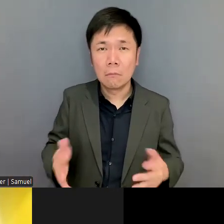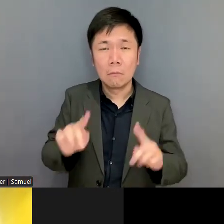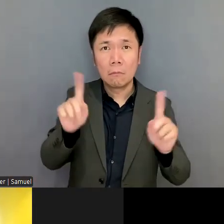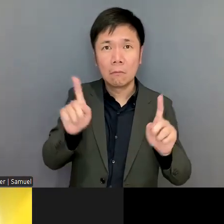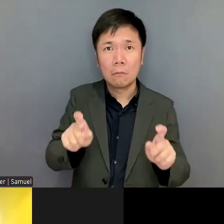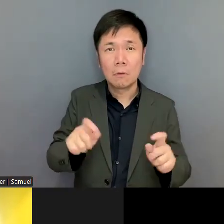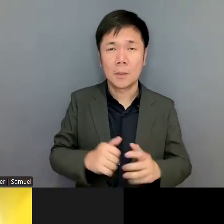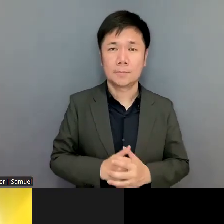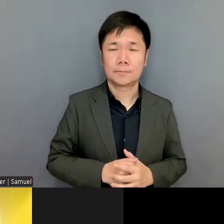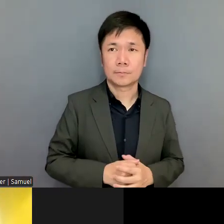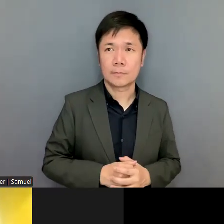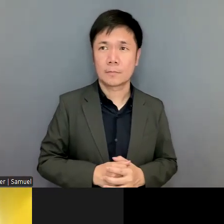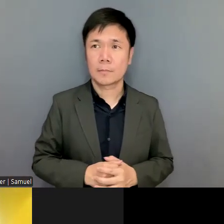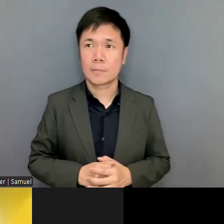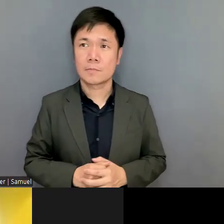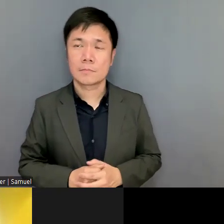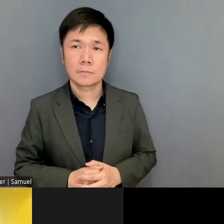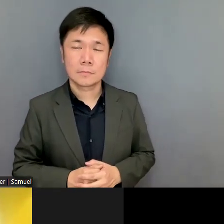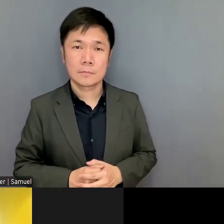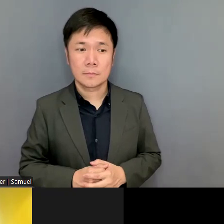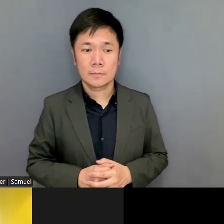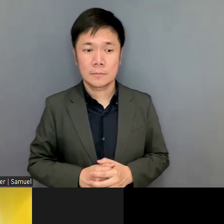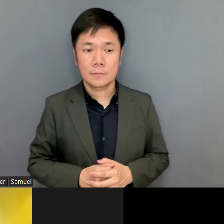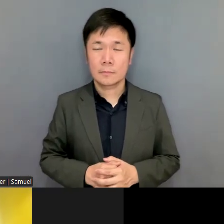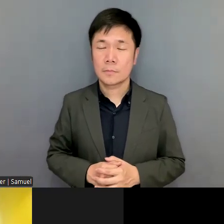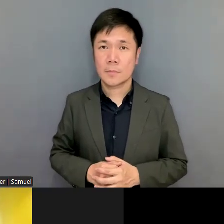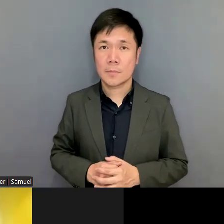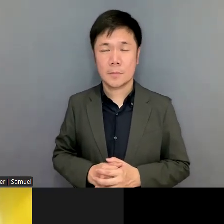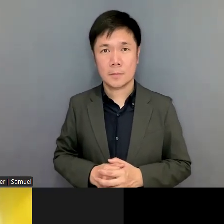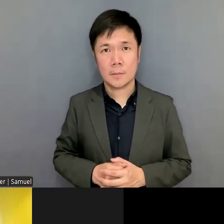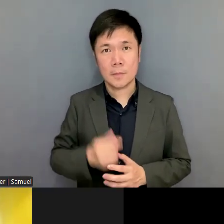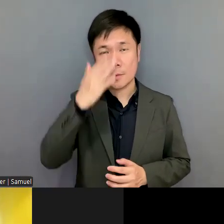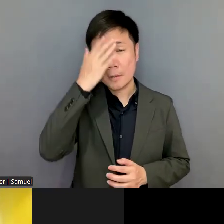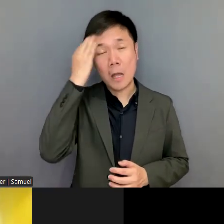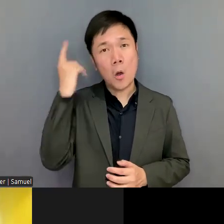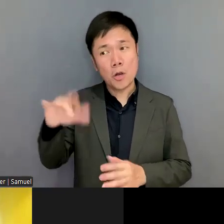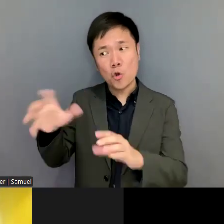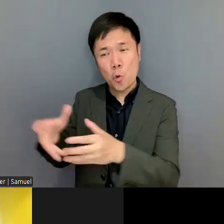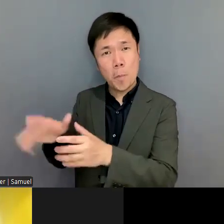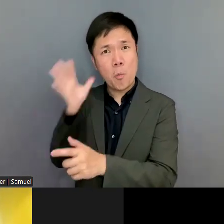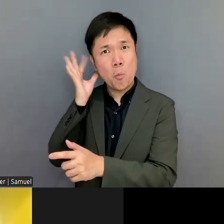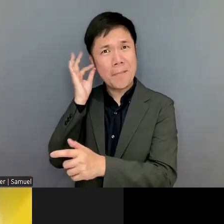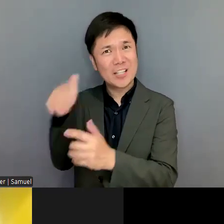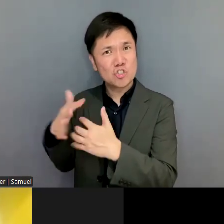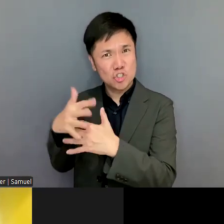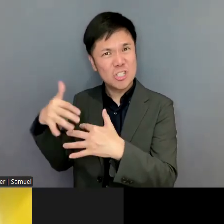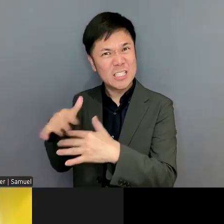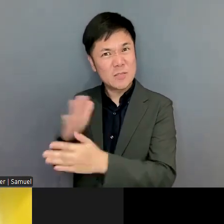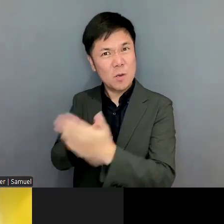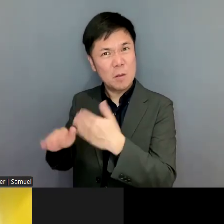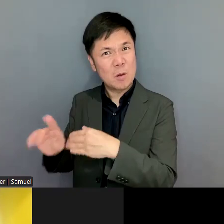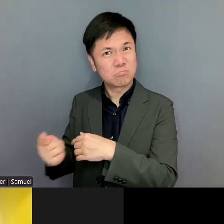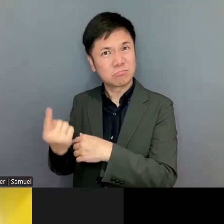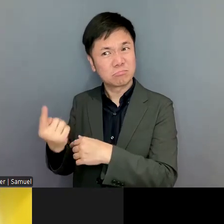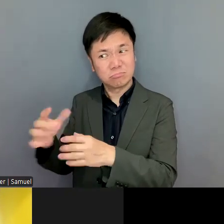ciudad. it's not only En cuanto a los derechos subject, laborales, not todavía only no indigenous women terminamos with por disabilities comprender are subject to this, que los but derechos other laborales women